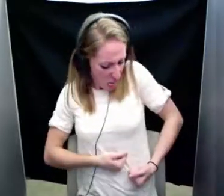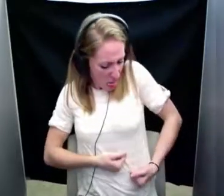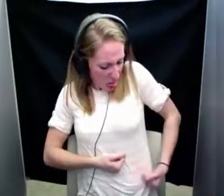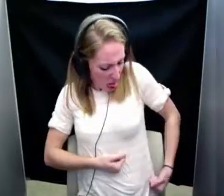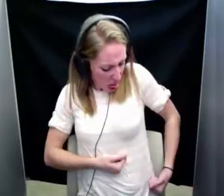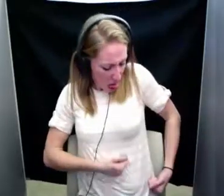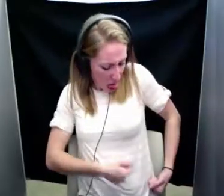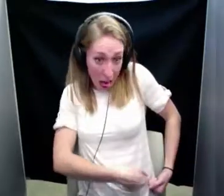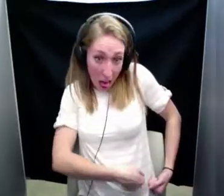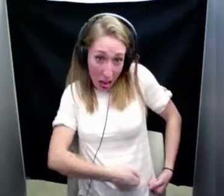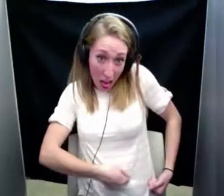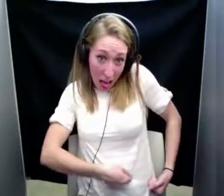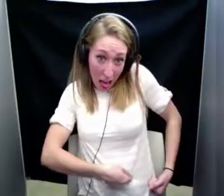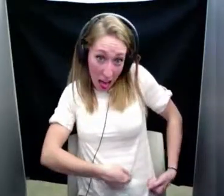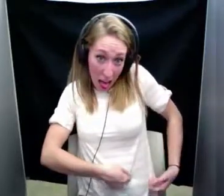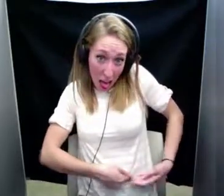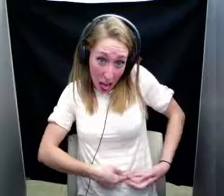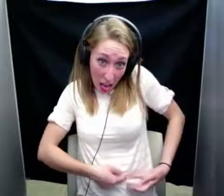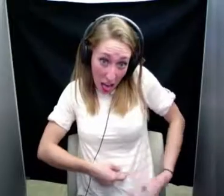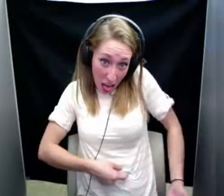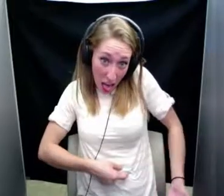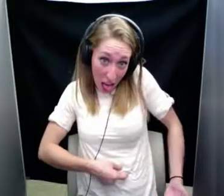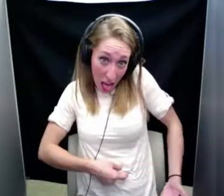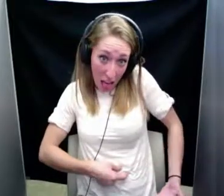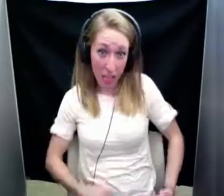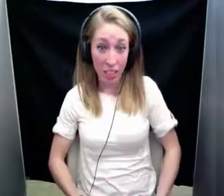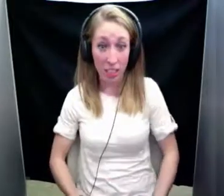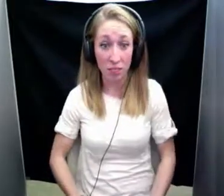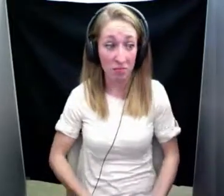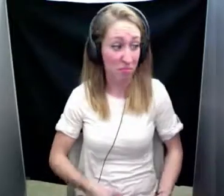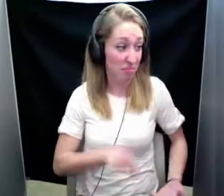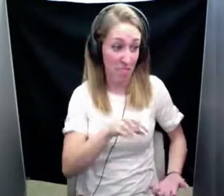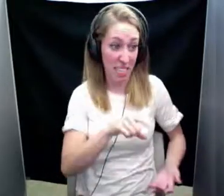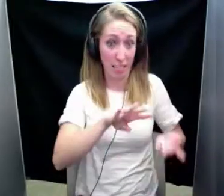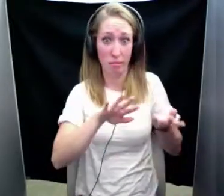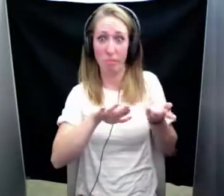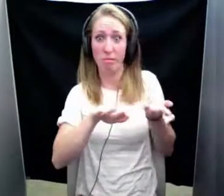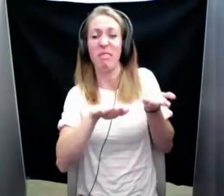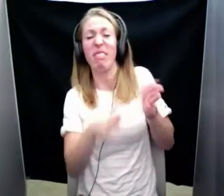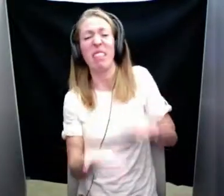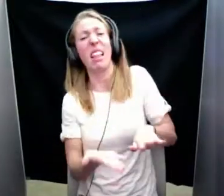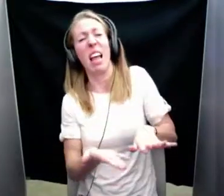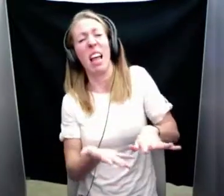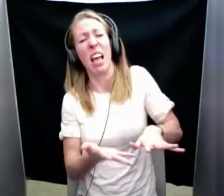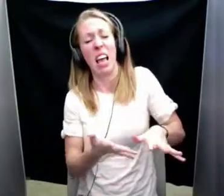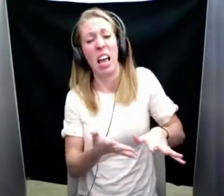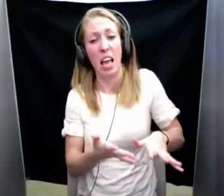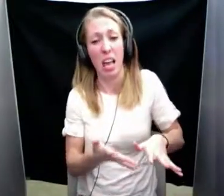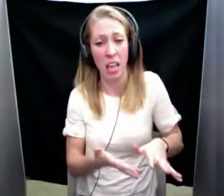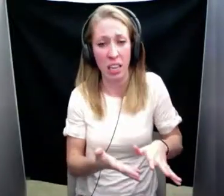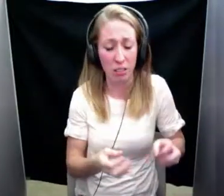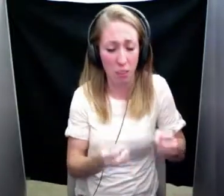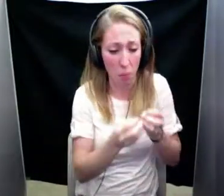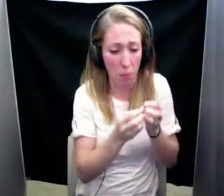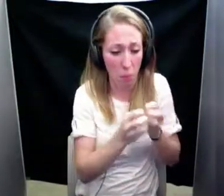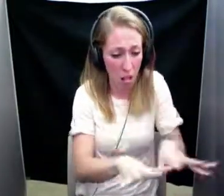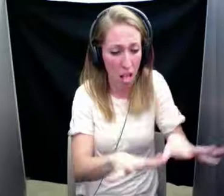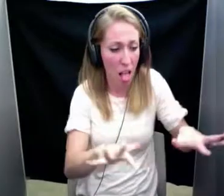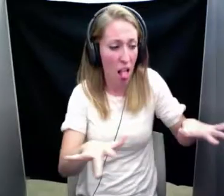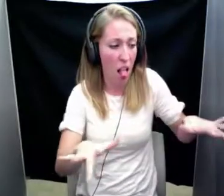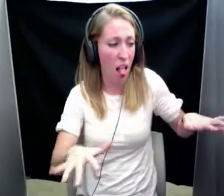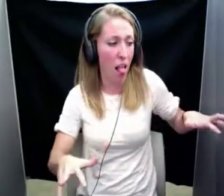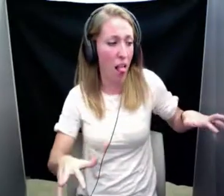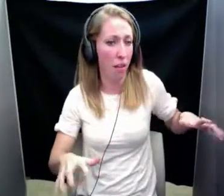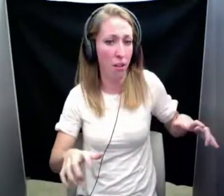ripped a hole in it. And with that, he fell over, dead as a doornail, crumbled up into thousands of pieces of rock, so it looked